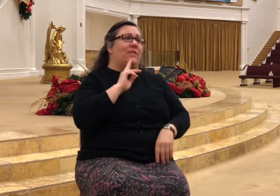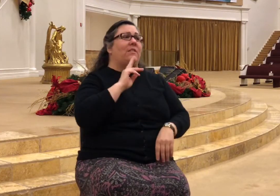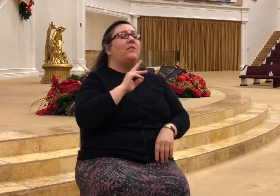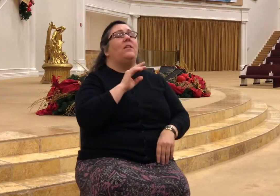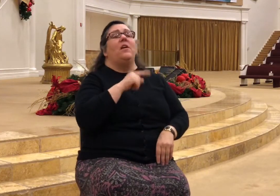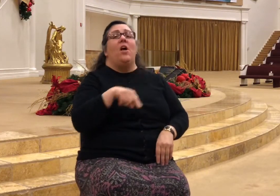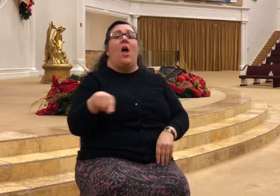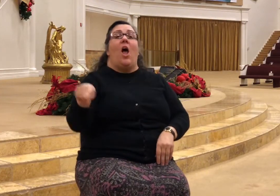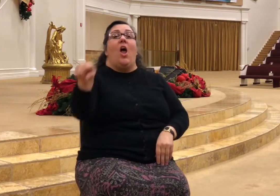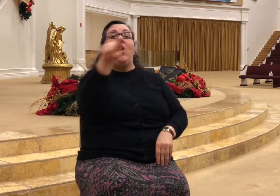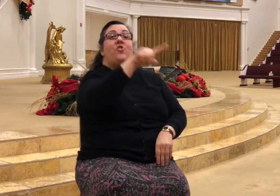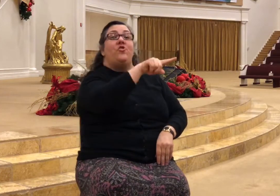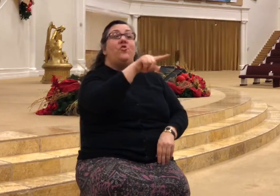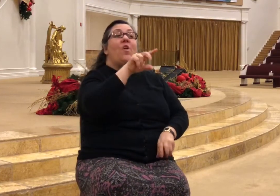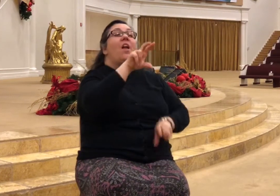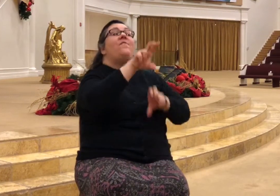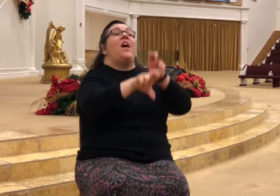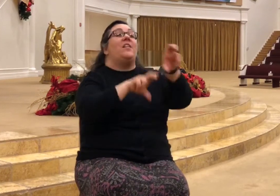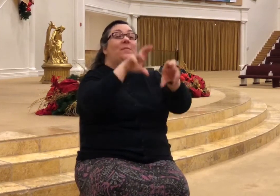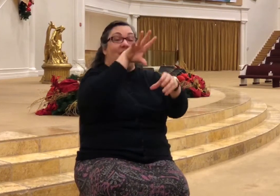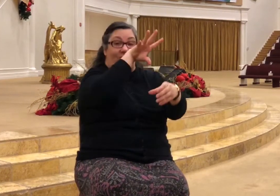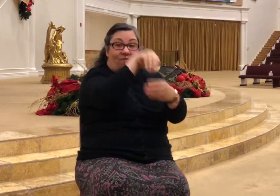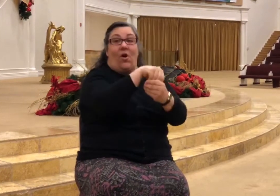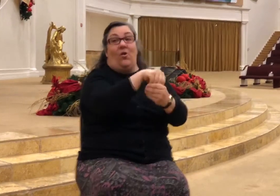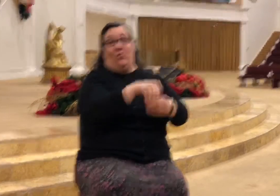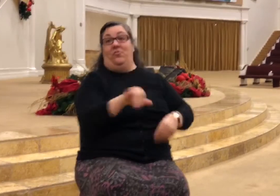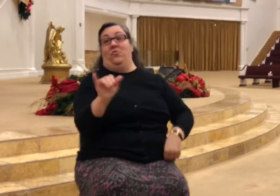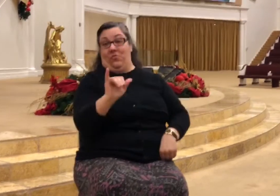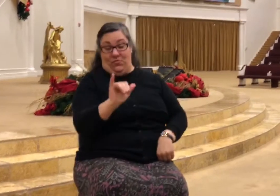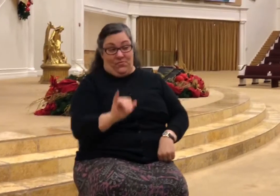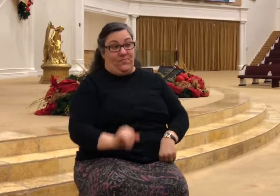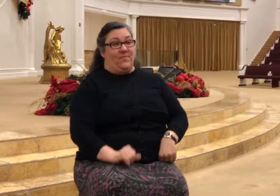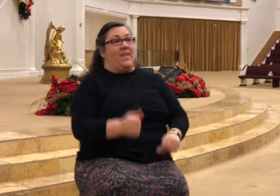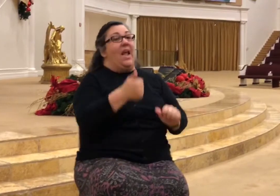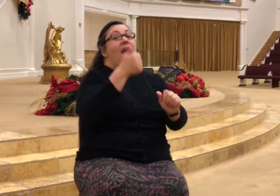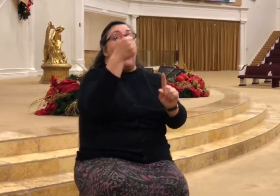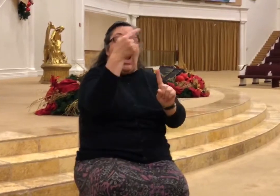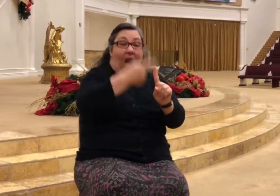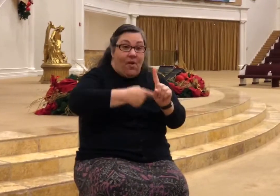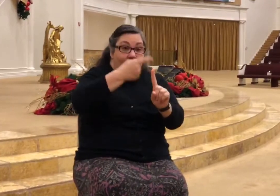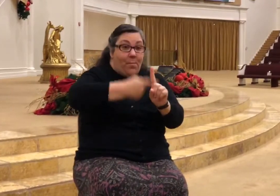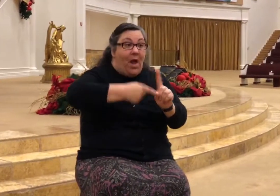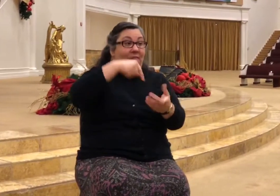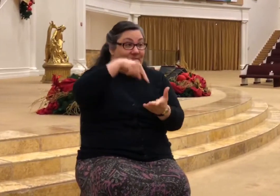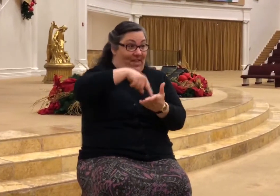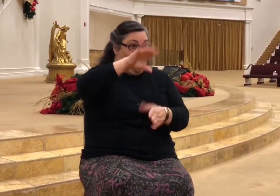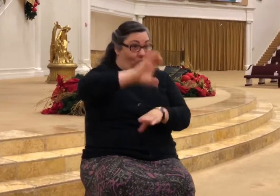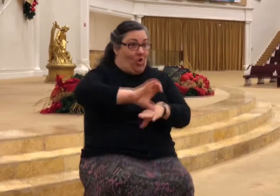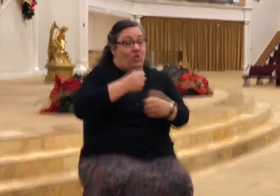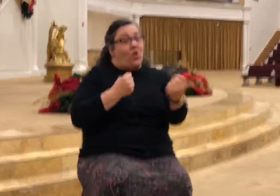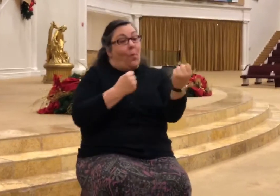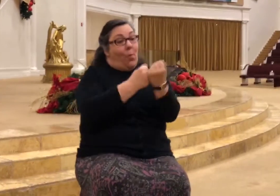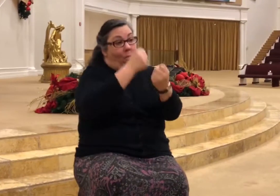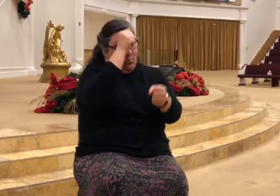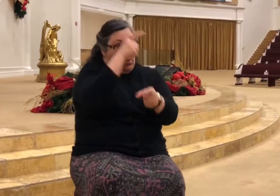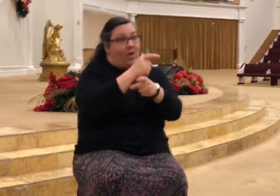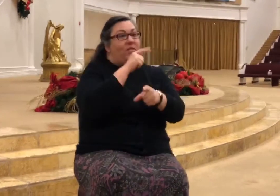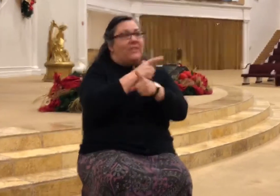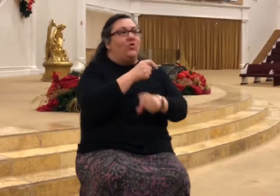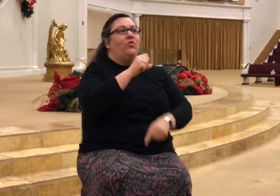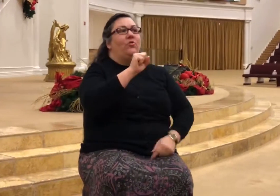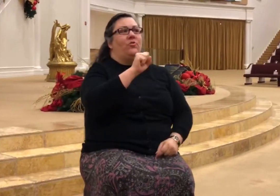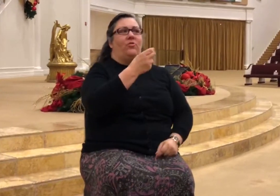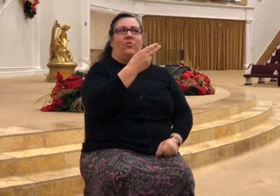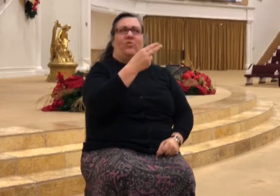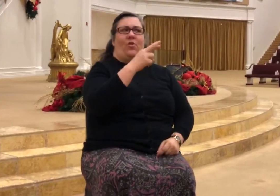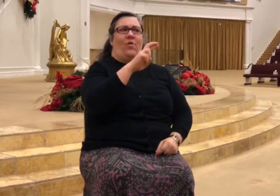and you're invested in that. Amen. Every month, this church is supporting Brother and Sister Schreckeis and that